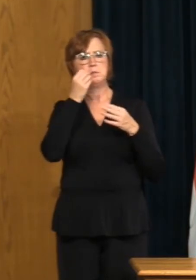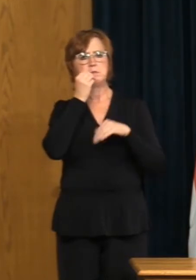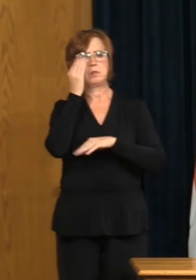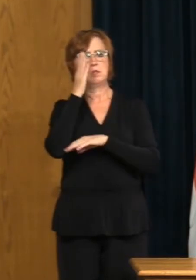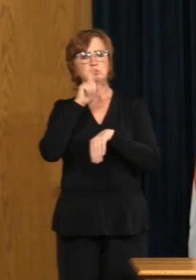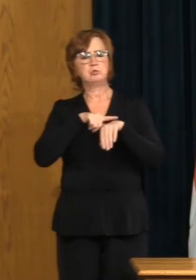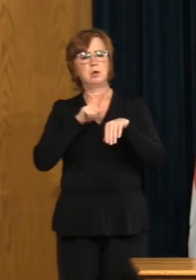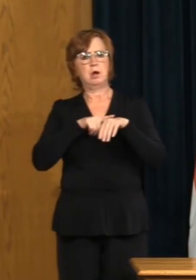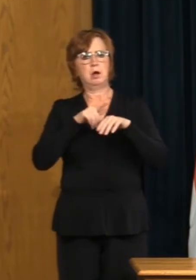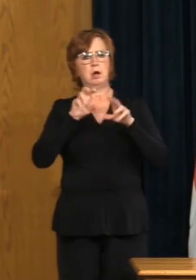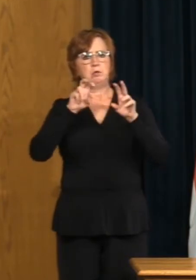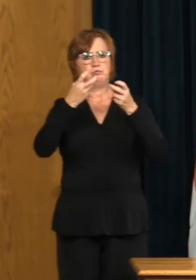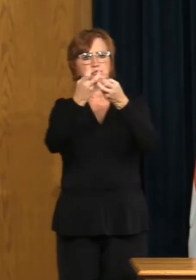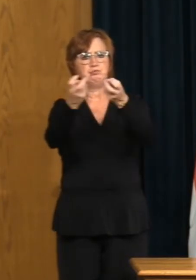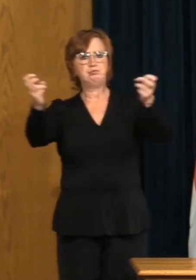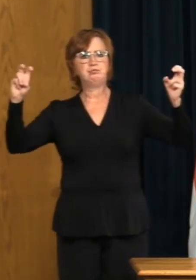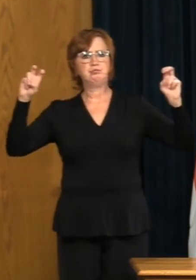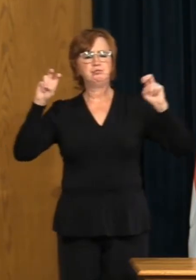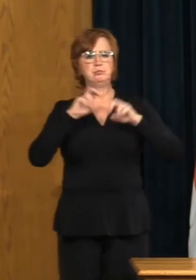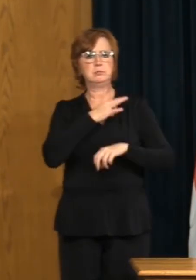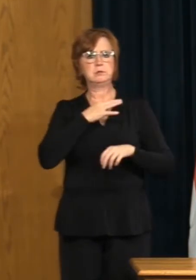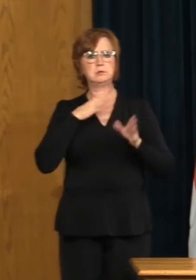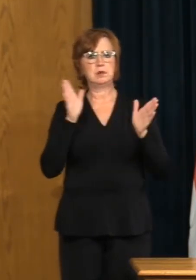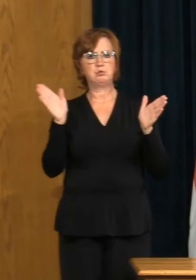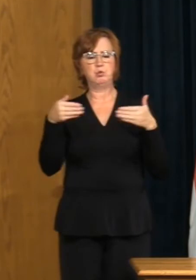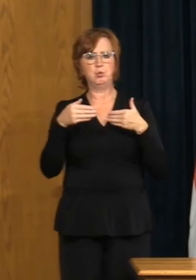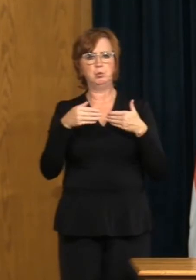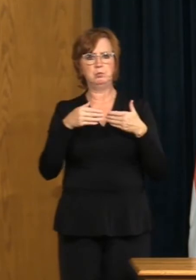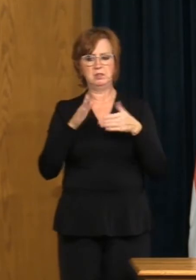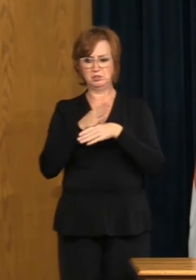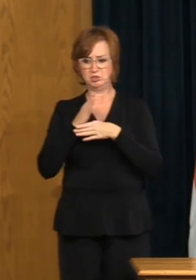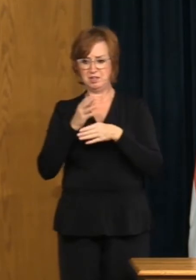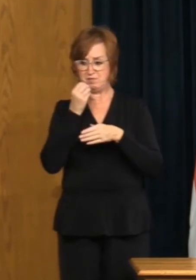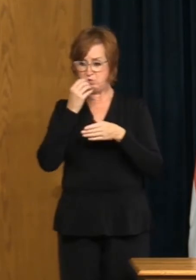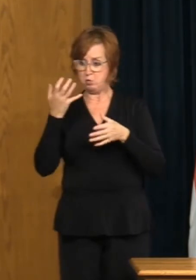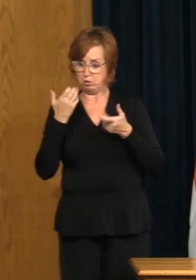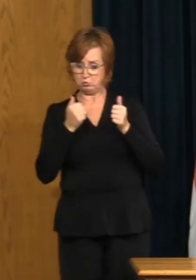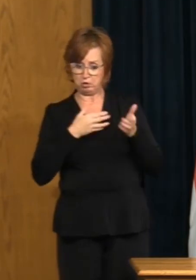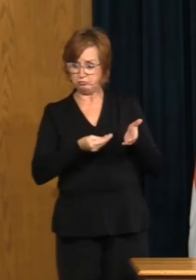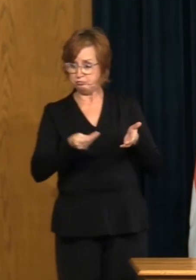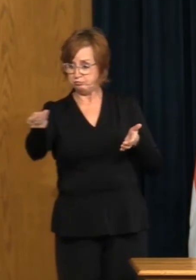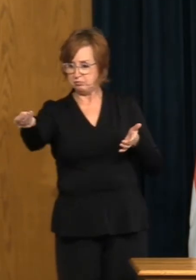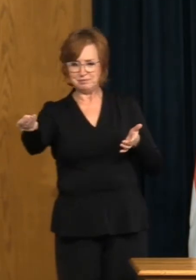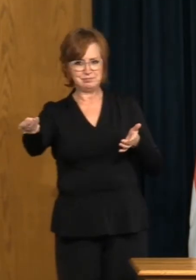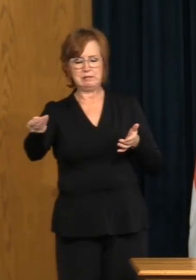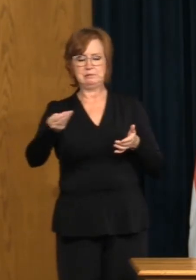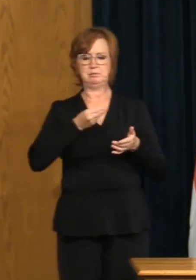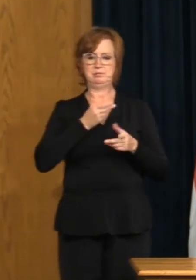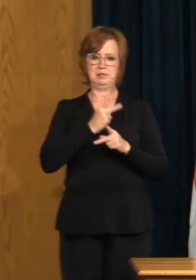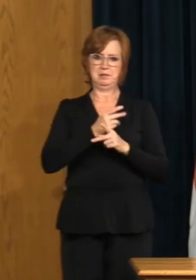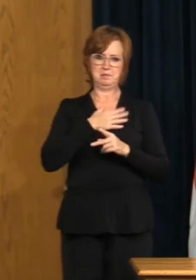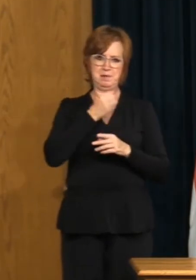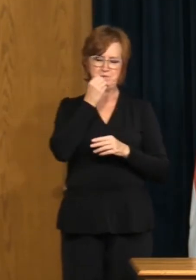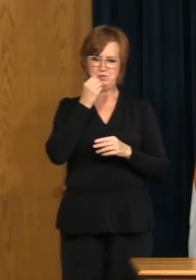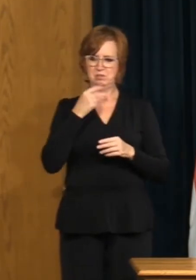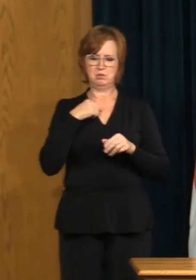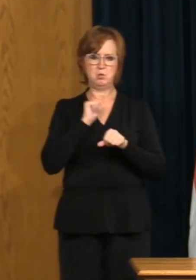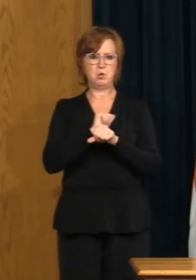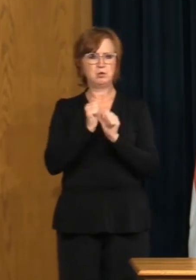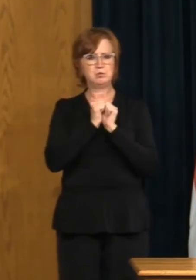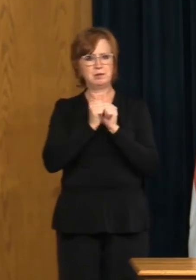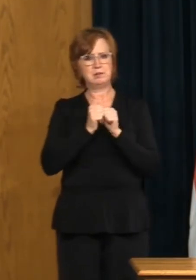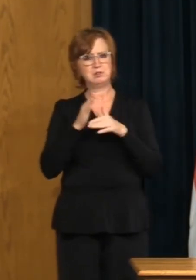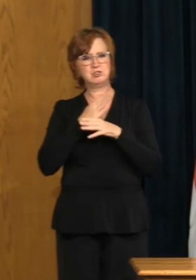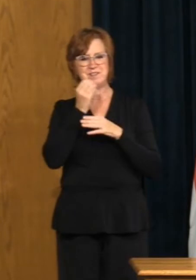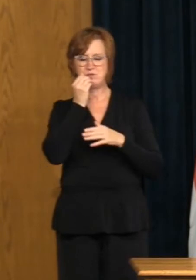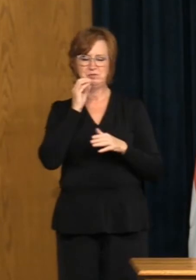not sharing the food we brought for lunch. And it's hard to do when you work with colleagues you worked with for a long time. But I think